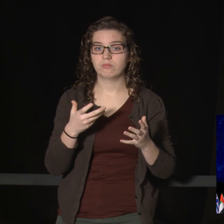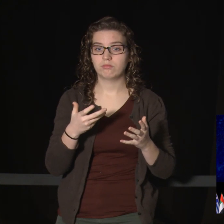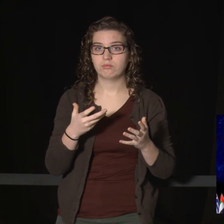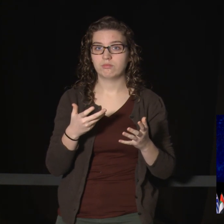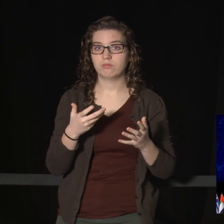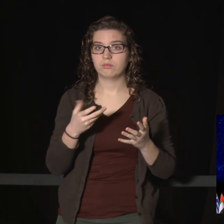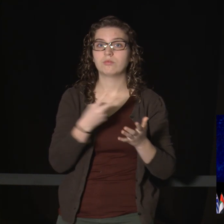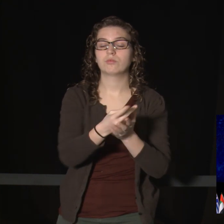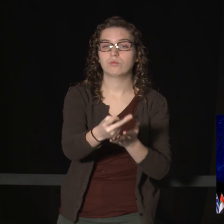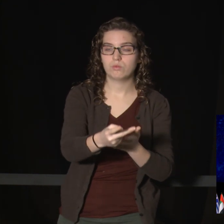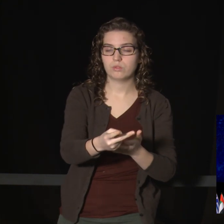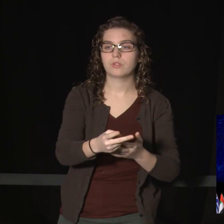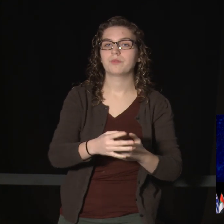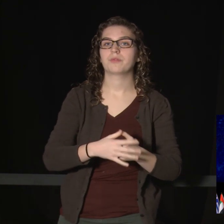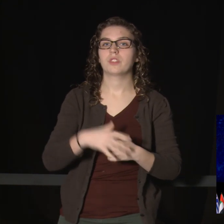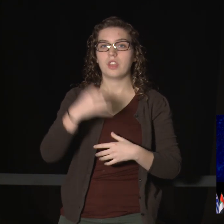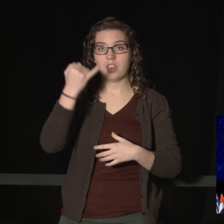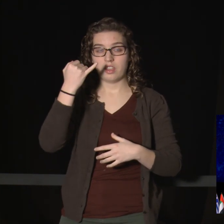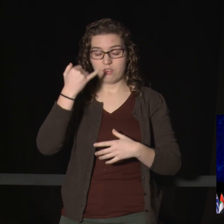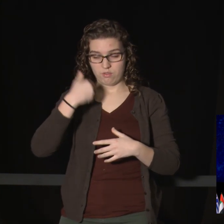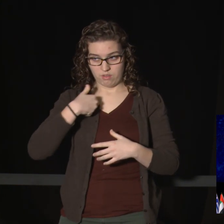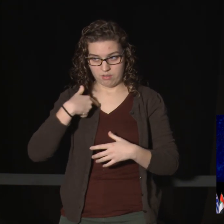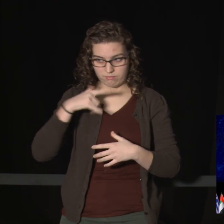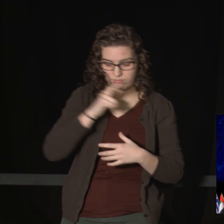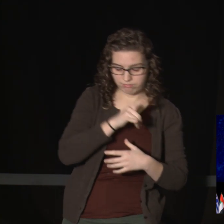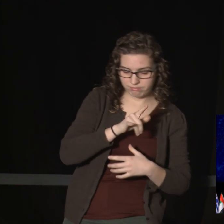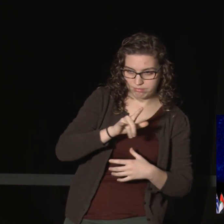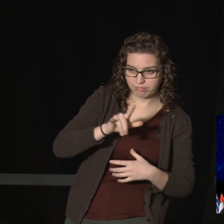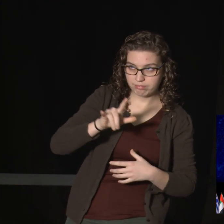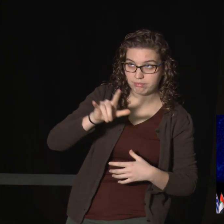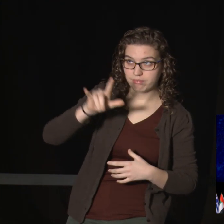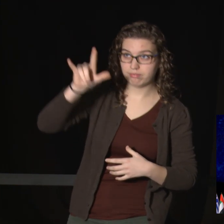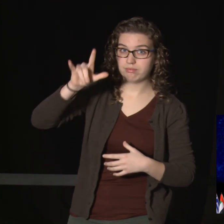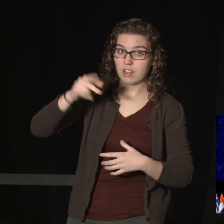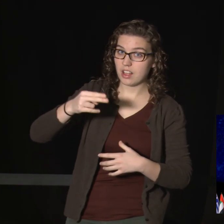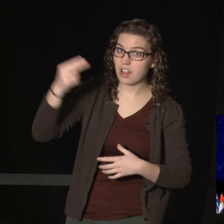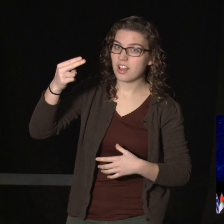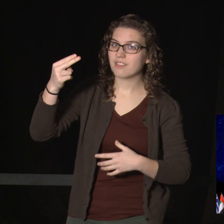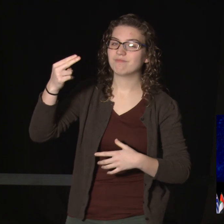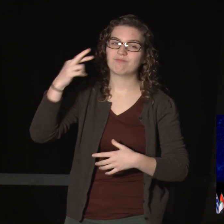So I'm going to pull this plane up higher, and the rat won't survive.